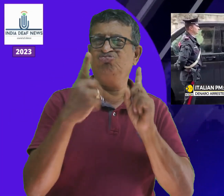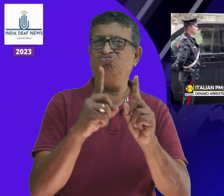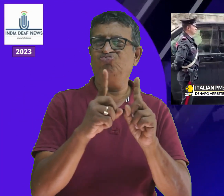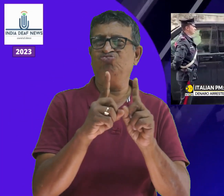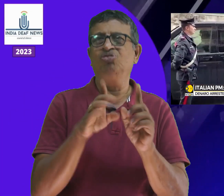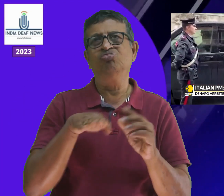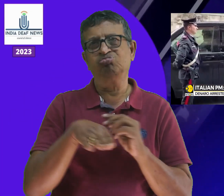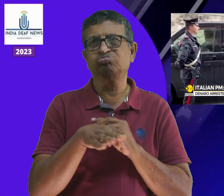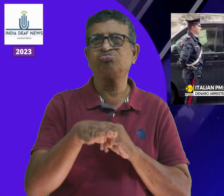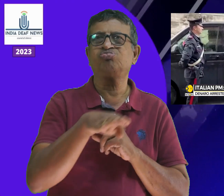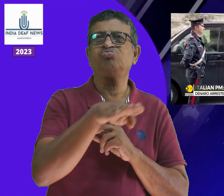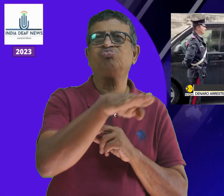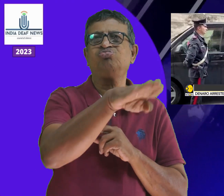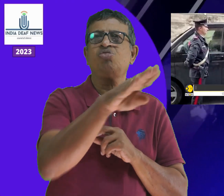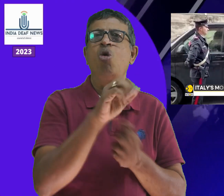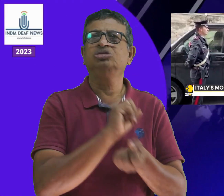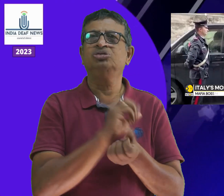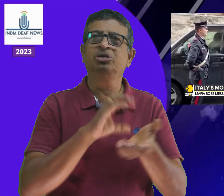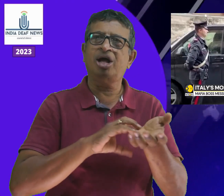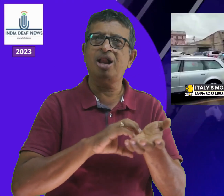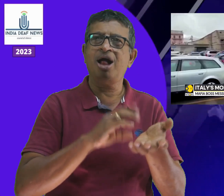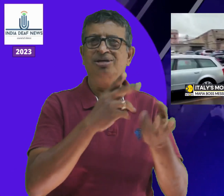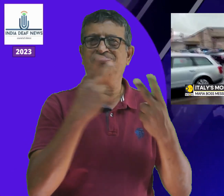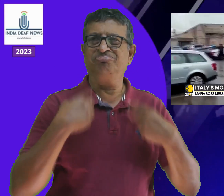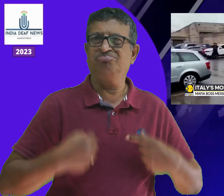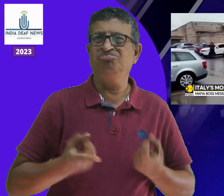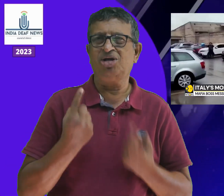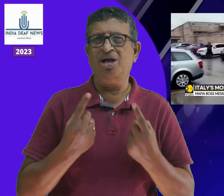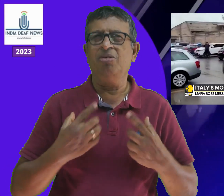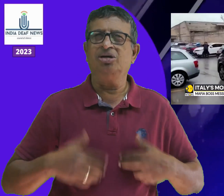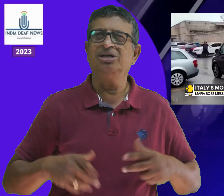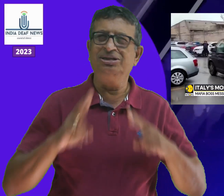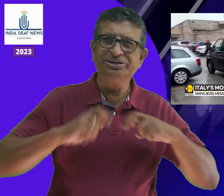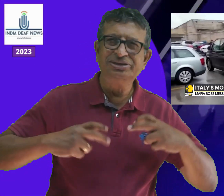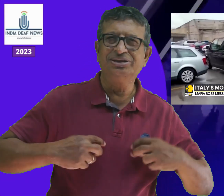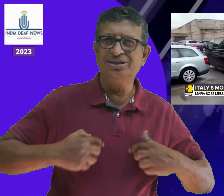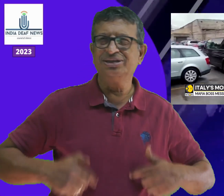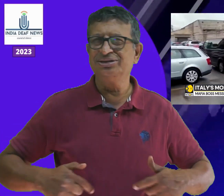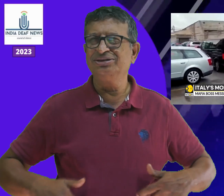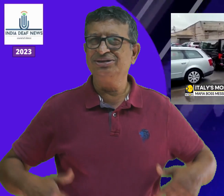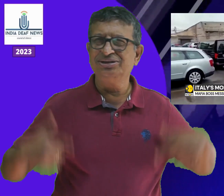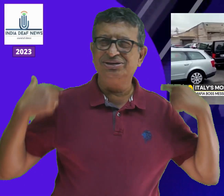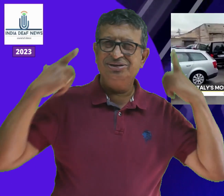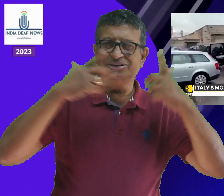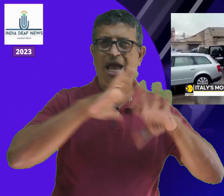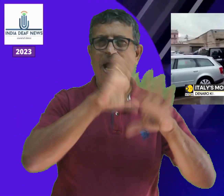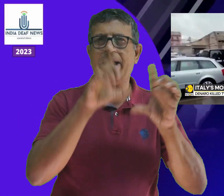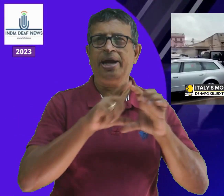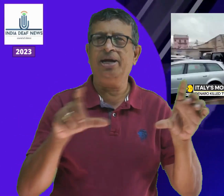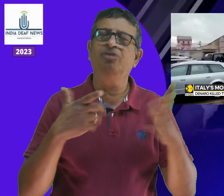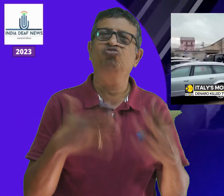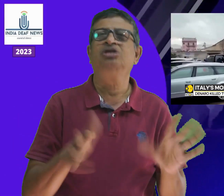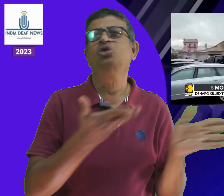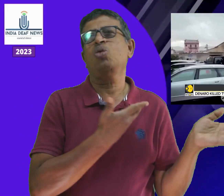Florence, Rome and Milan, which killed 10 people the following year. Messina Denaro, who comes from the small town of Castelvetrano